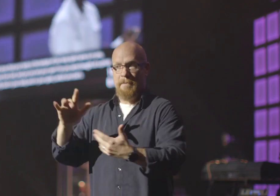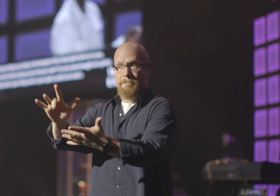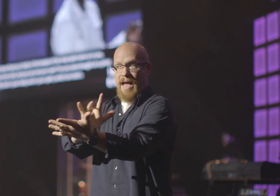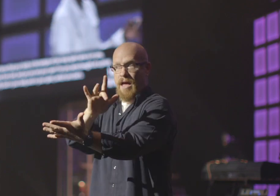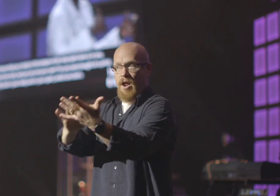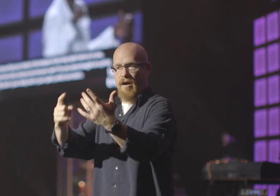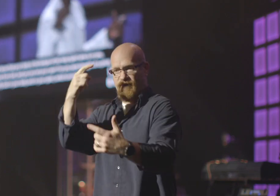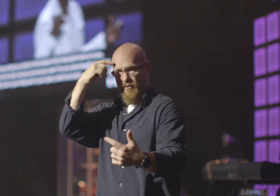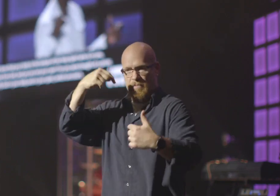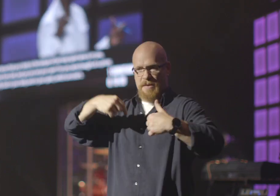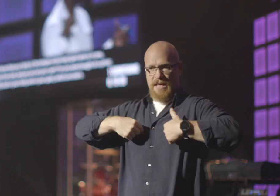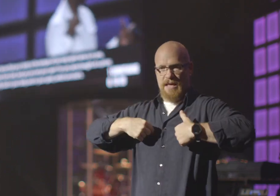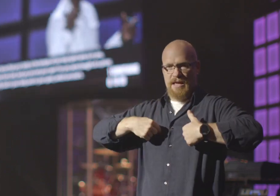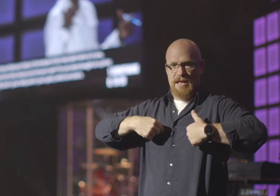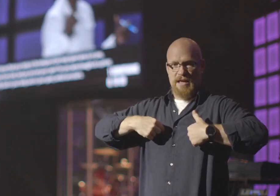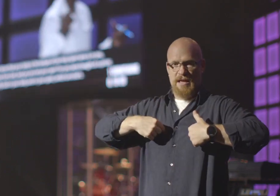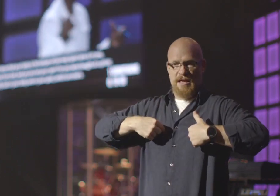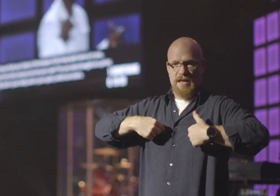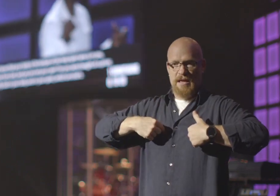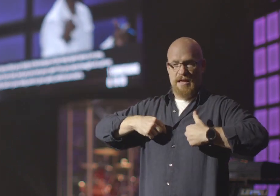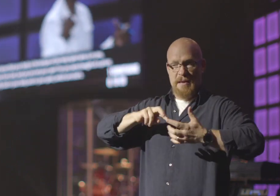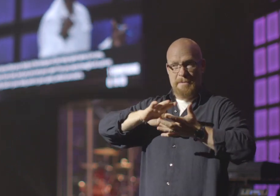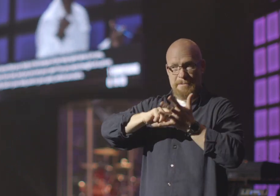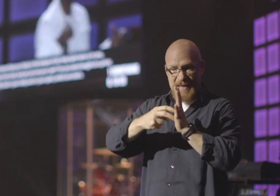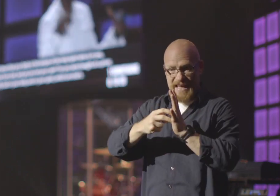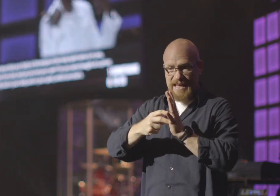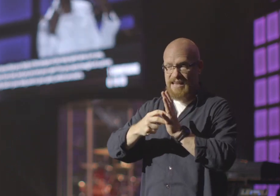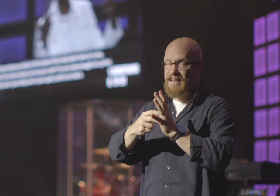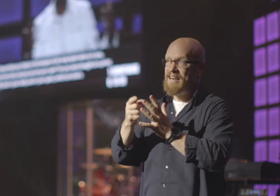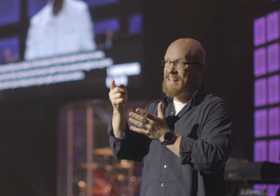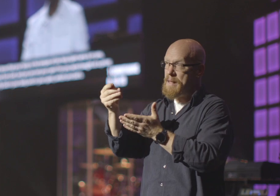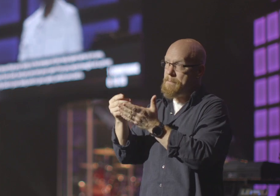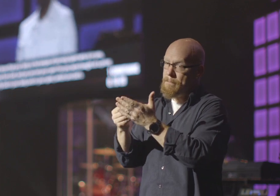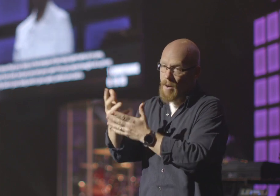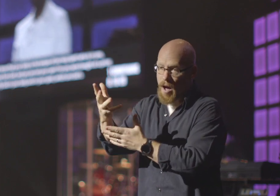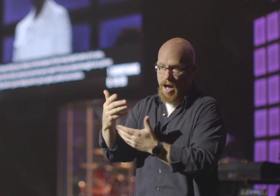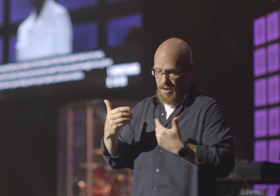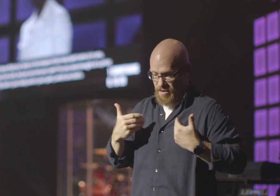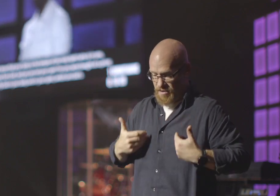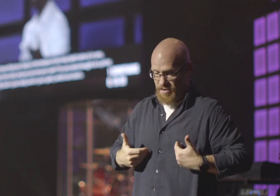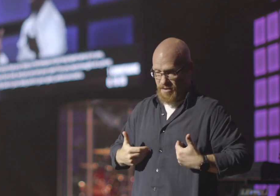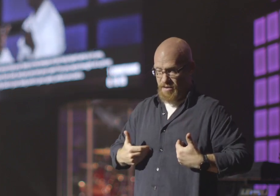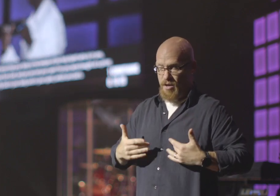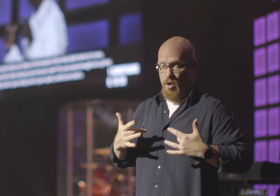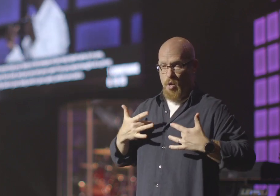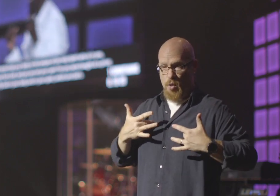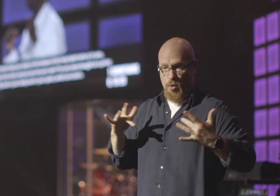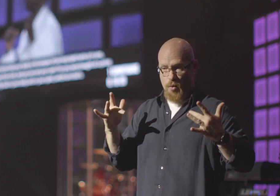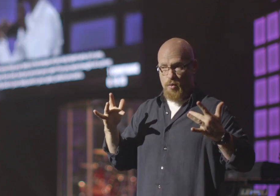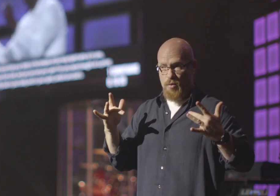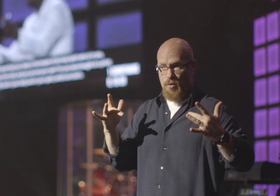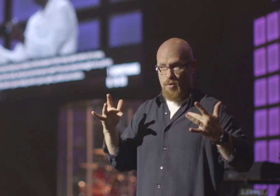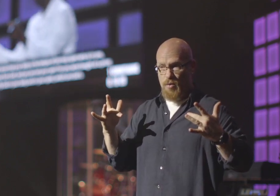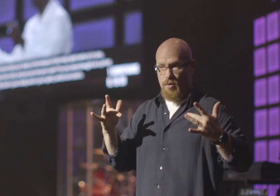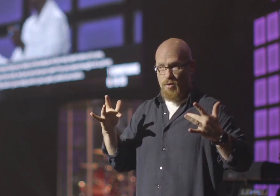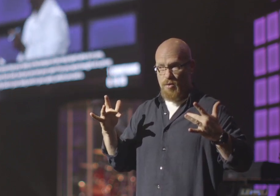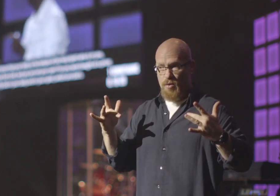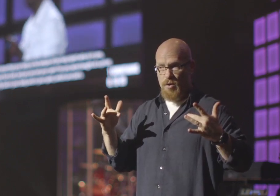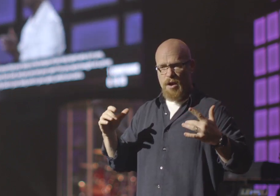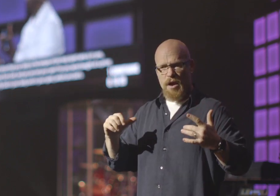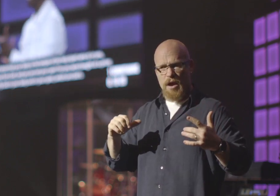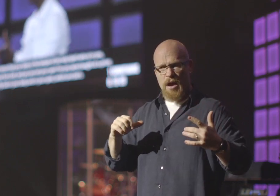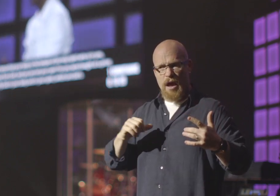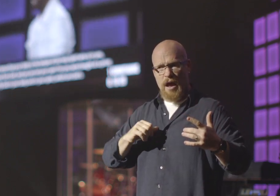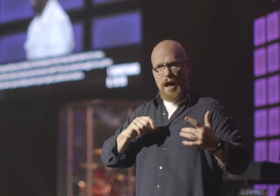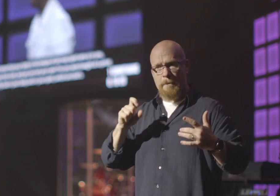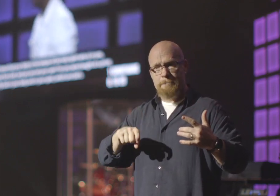bought at a price. So he says, glorify, since you've been bought at a price, since you don't belong to yourself, now you can't pick and choose who you